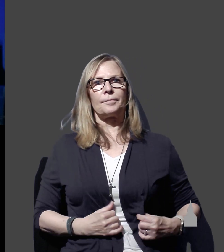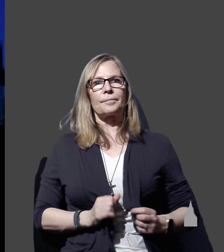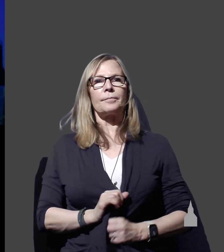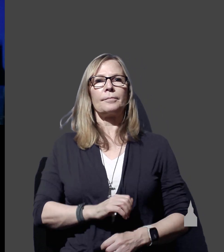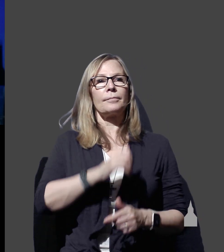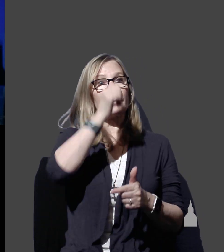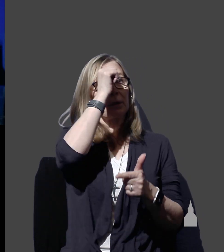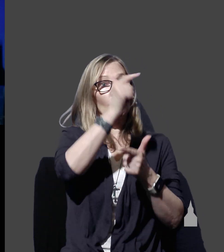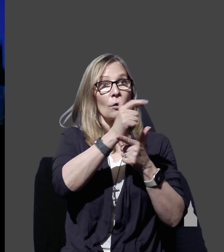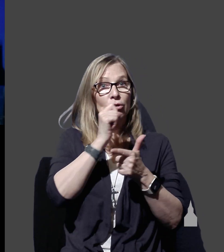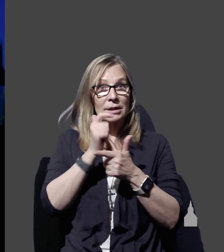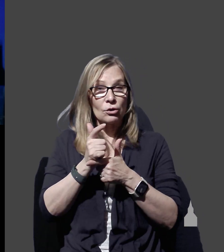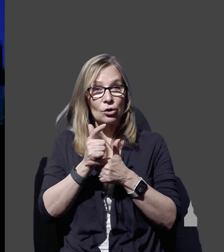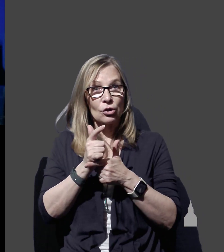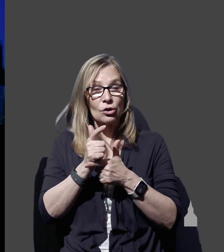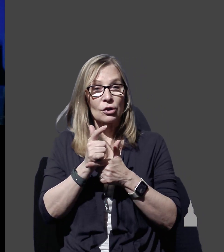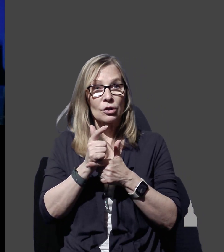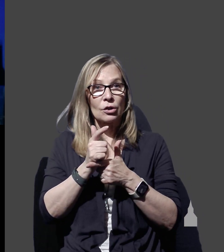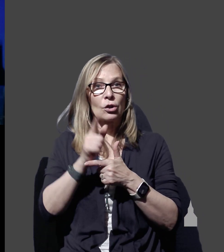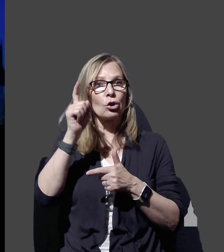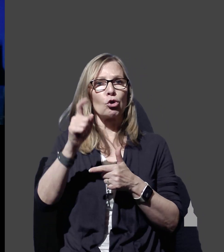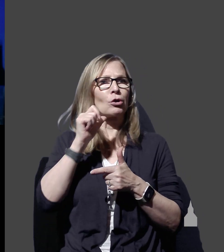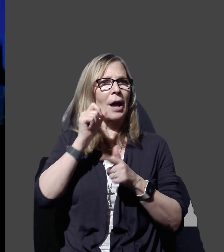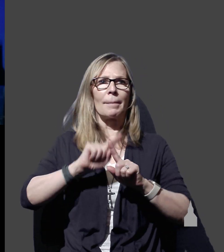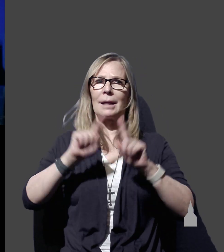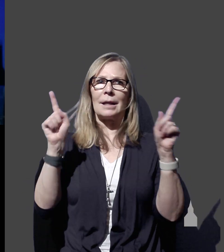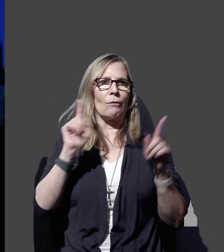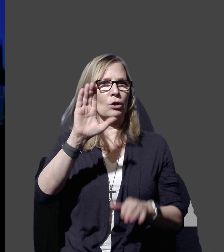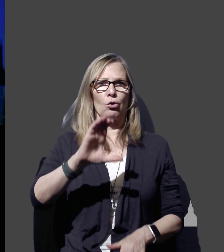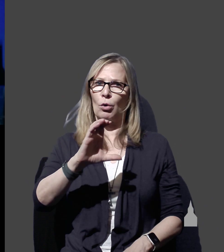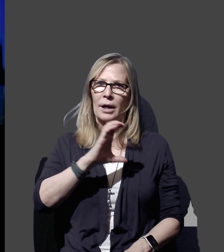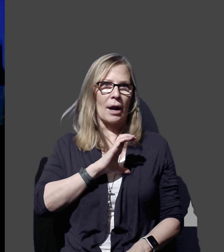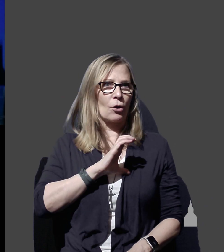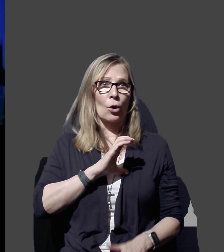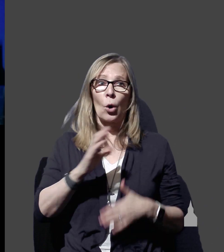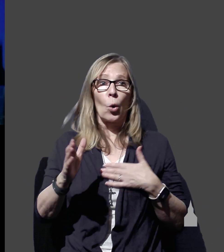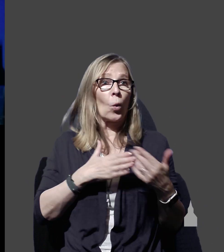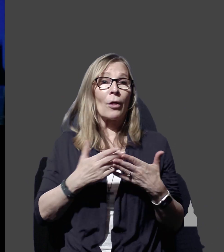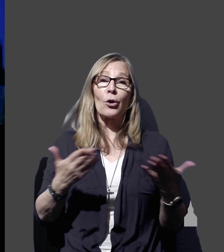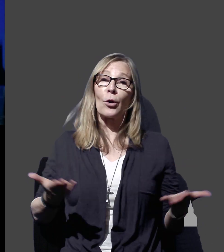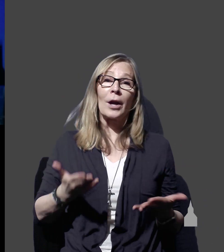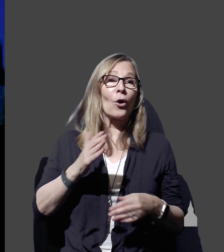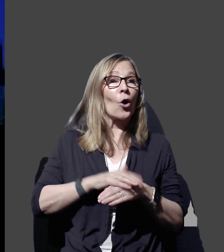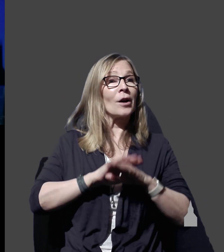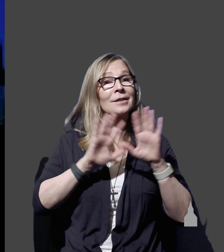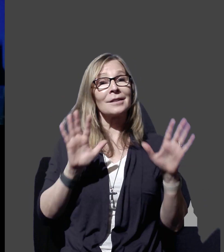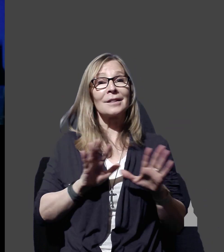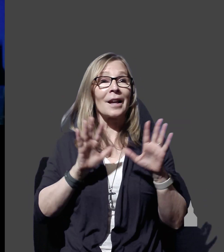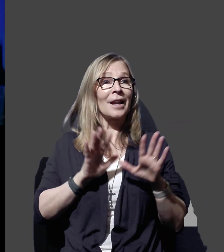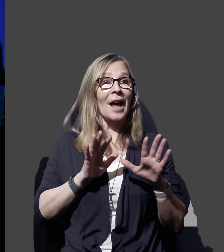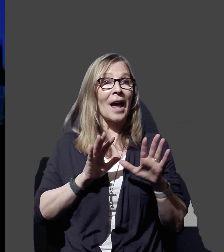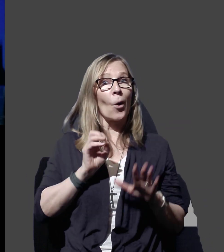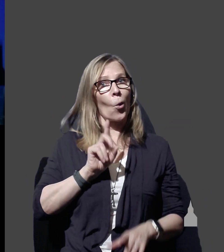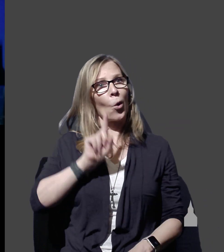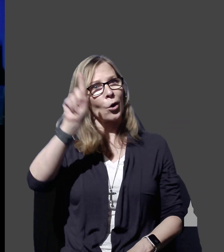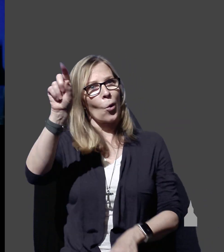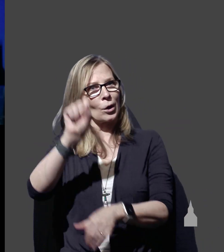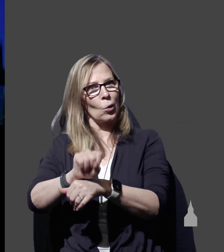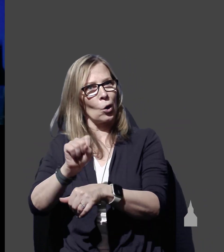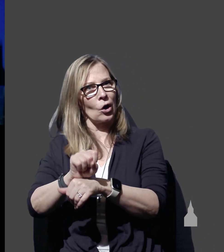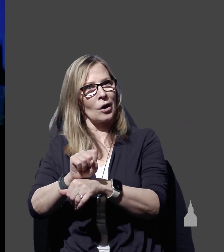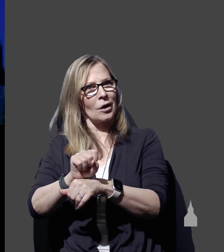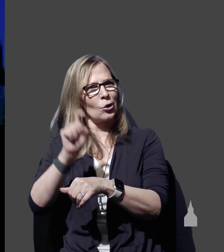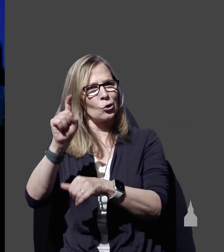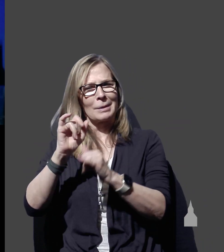Brothers and sisters, there should not be a difference in your character when you're here on Sunday and when you go to work.